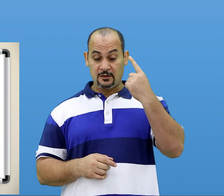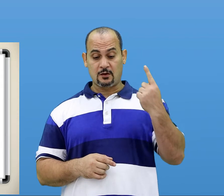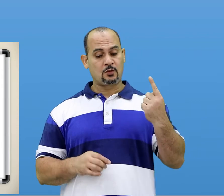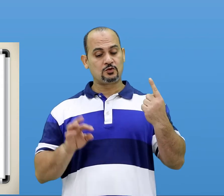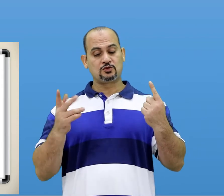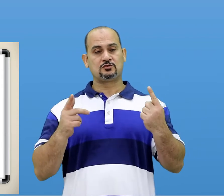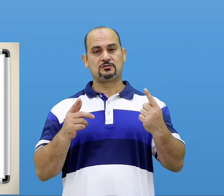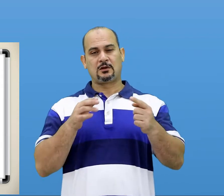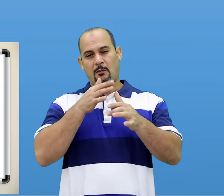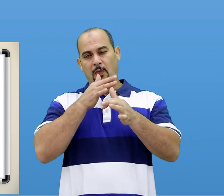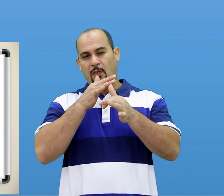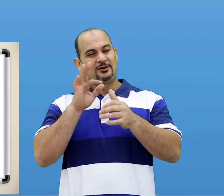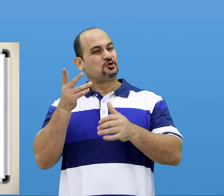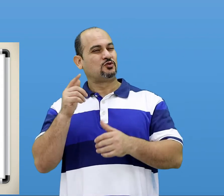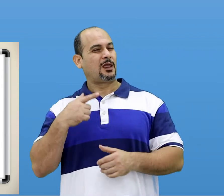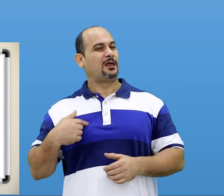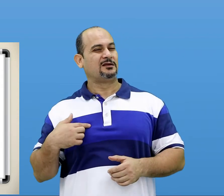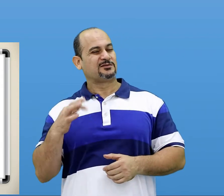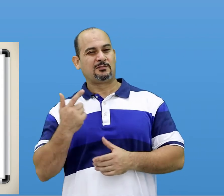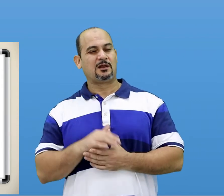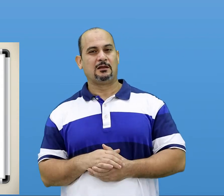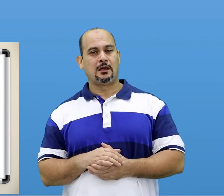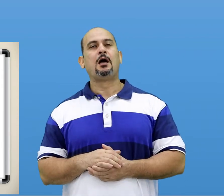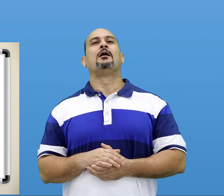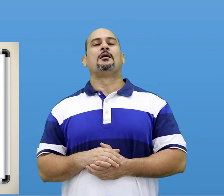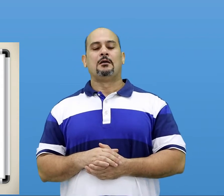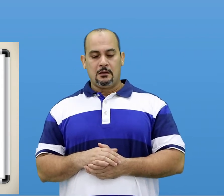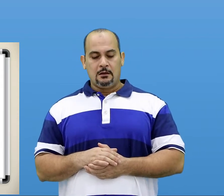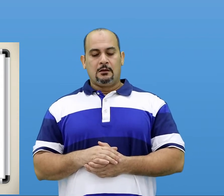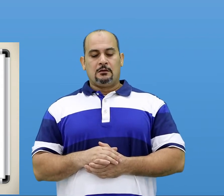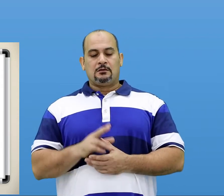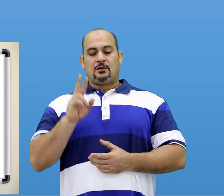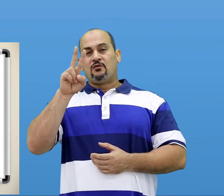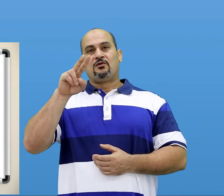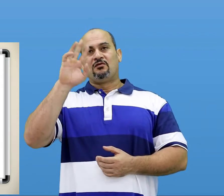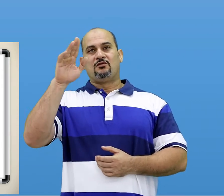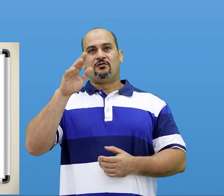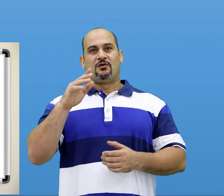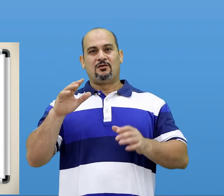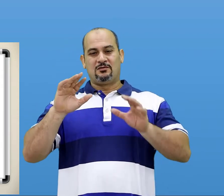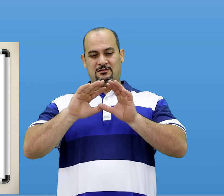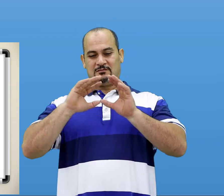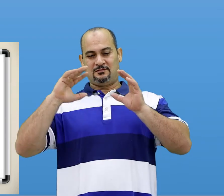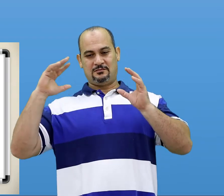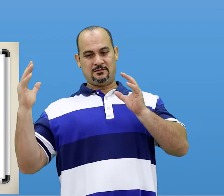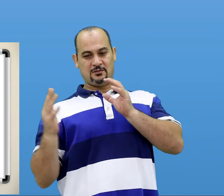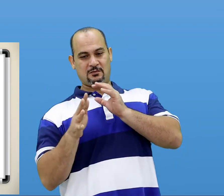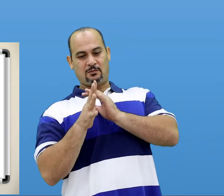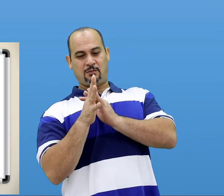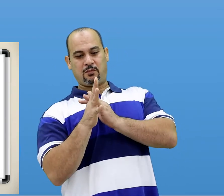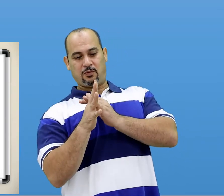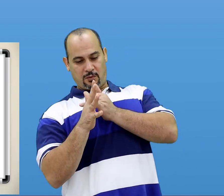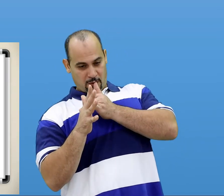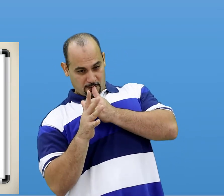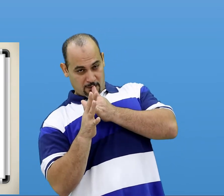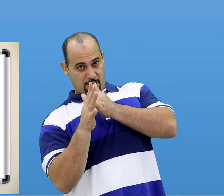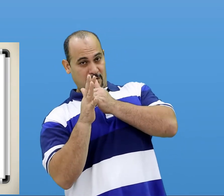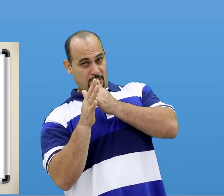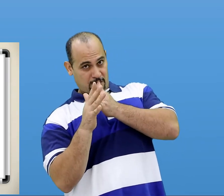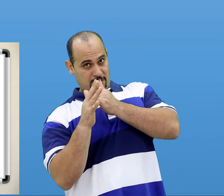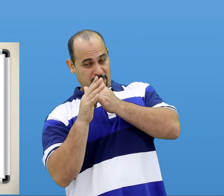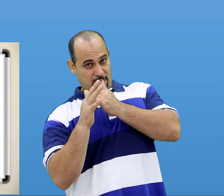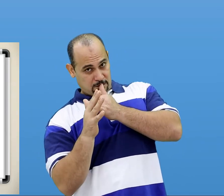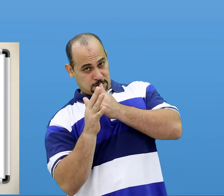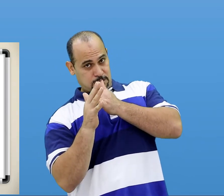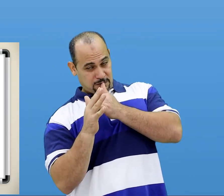a type of musical instrument. So now, look at the words between brackets and choose the correct answer.